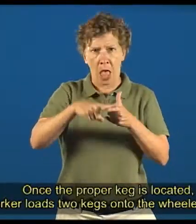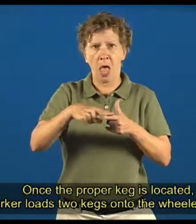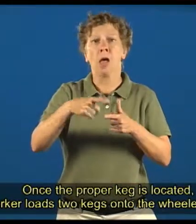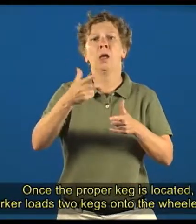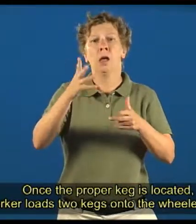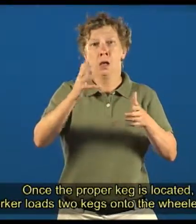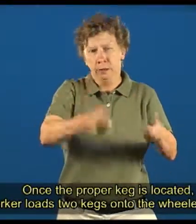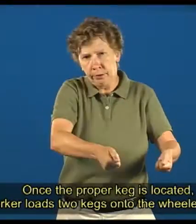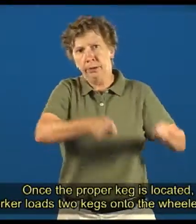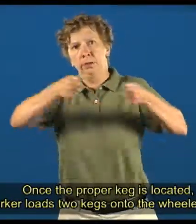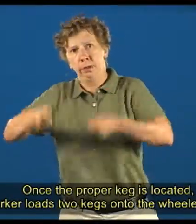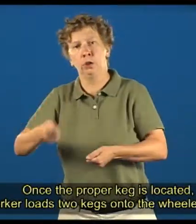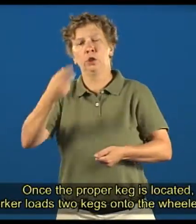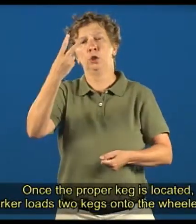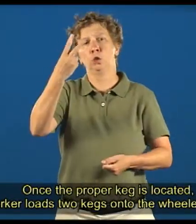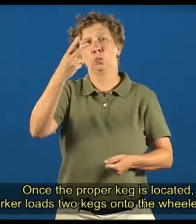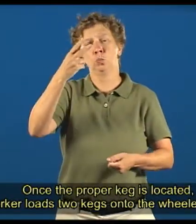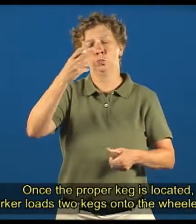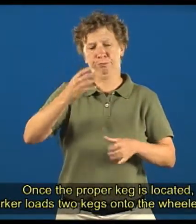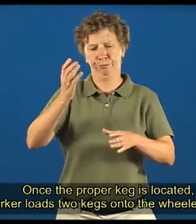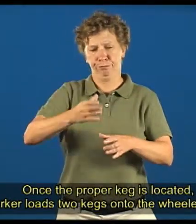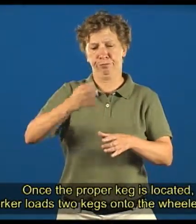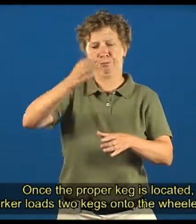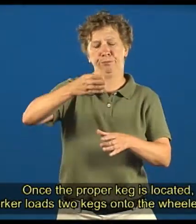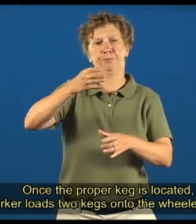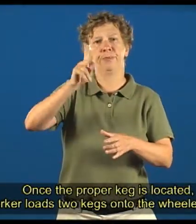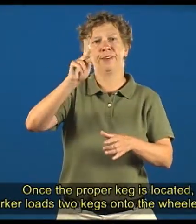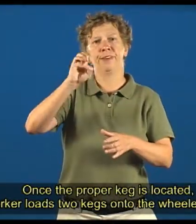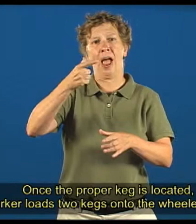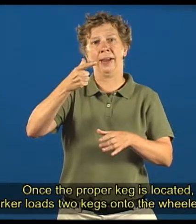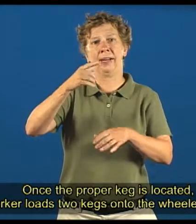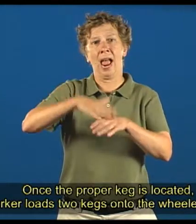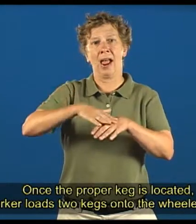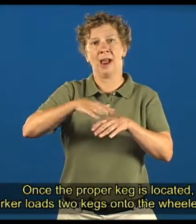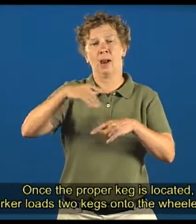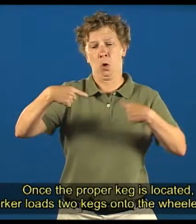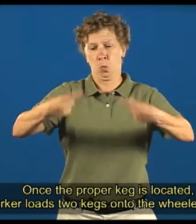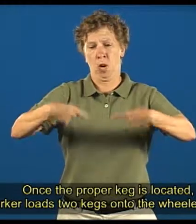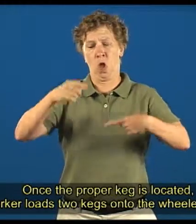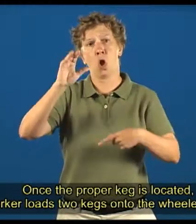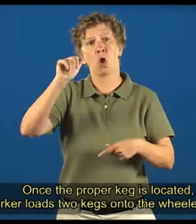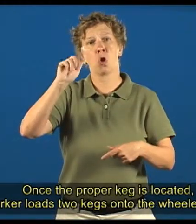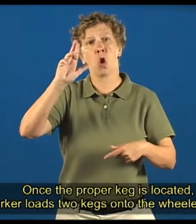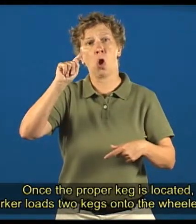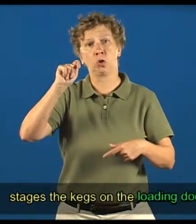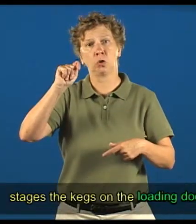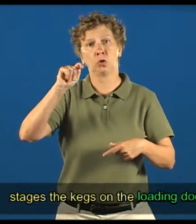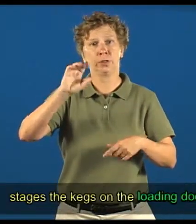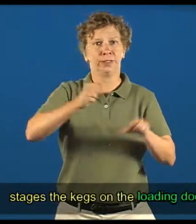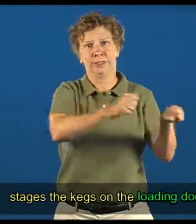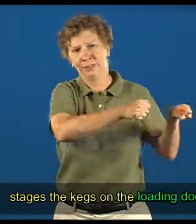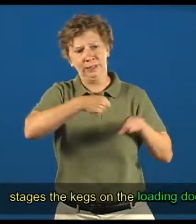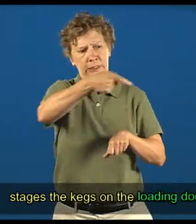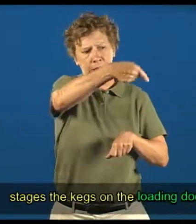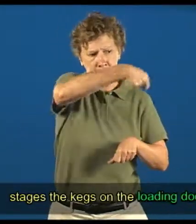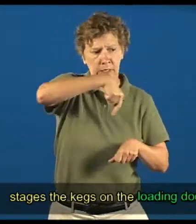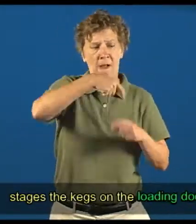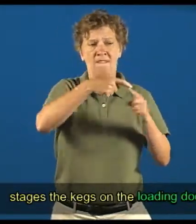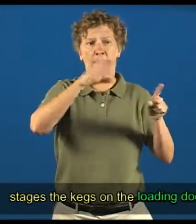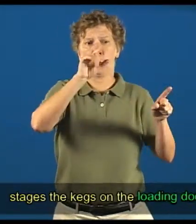Once the proper keg is located, the worker loads 2 kegs onto the wheeled cart and stages the kegs on the loading dock.